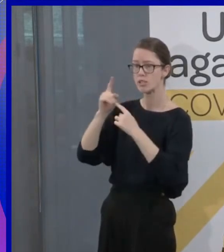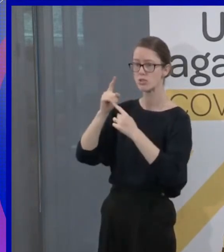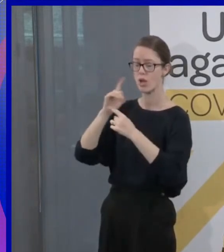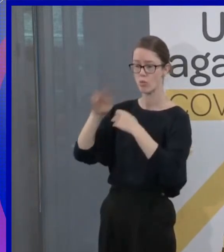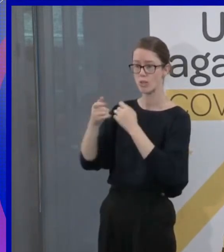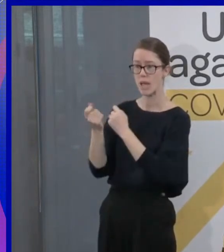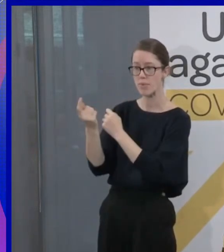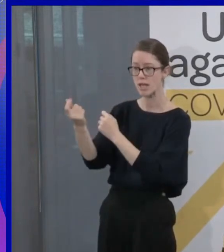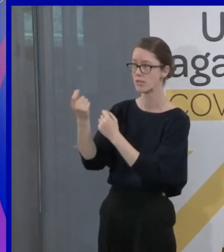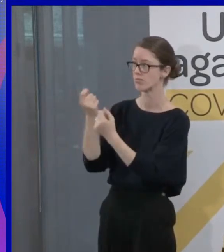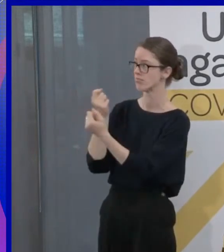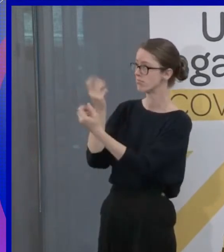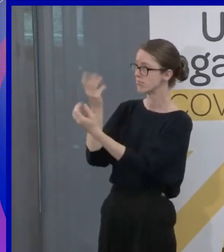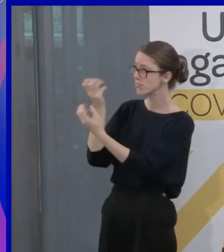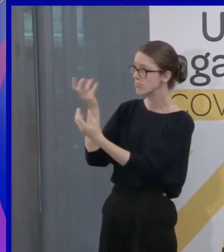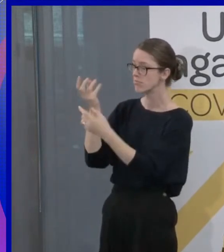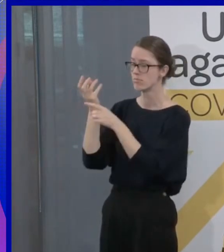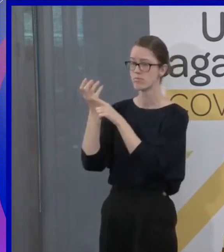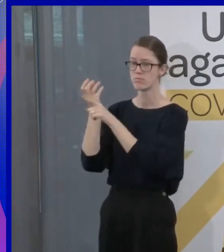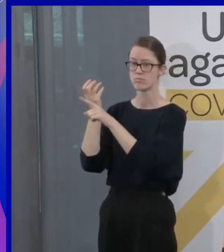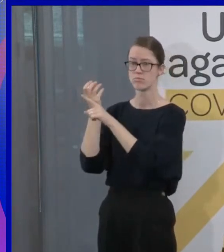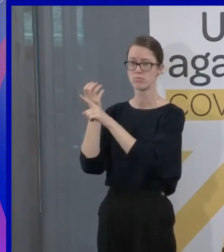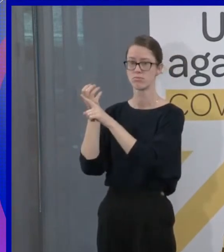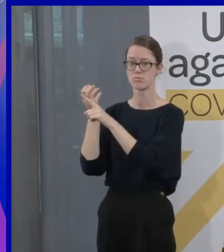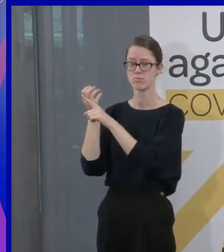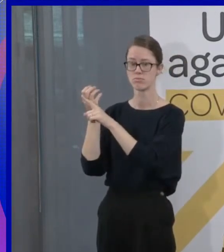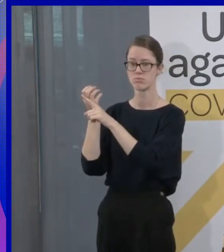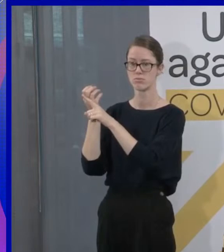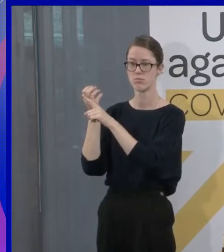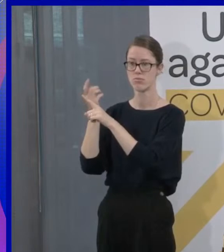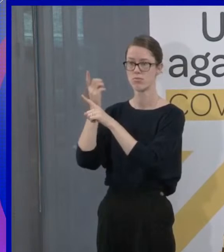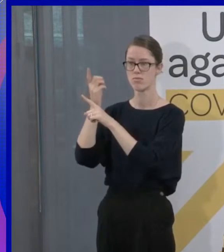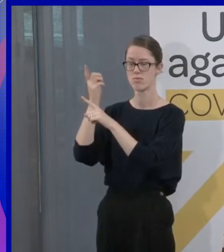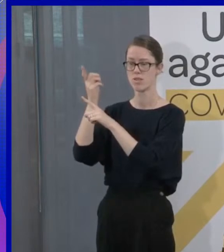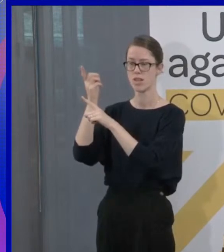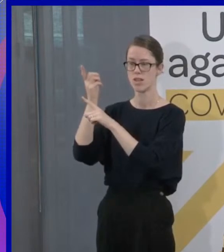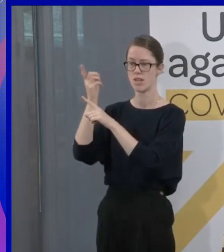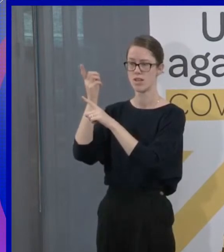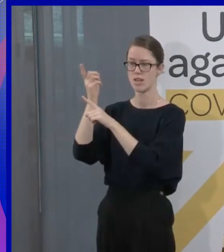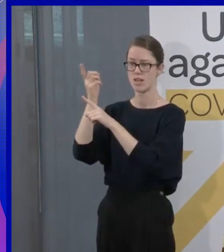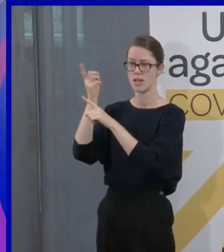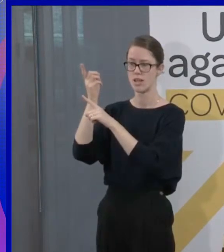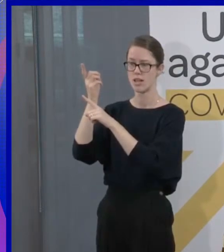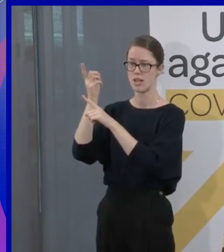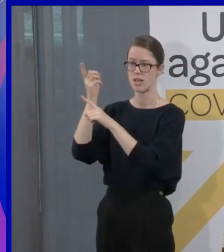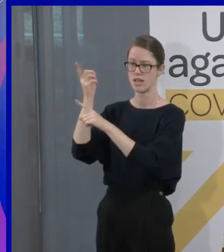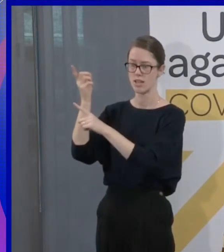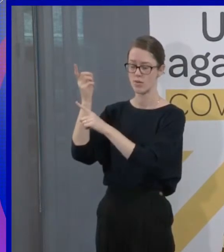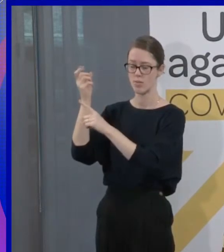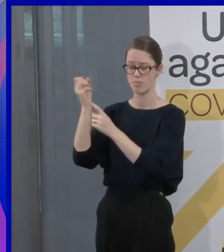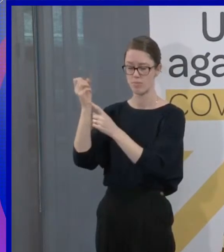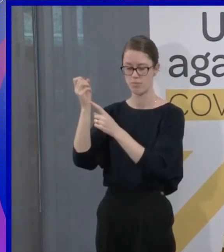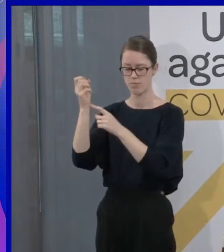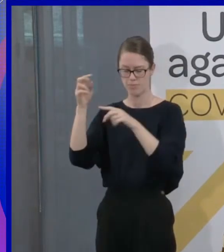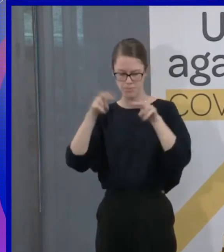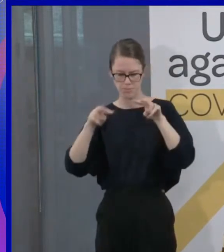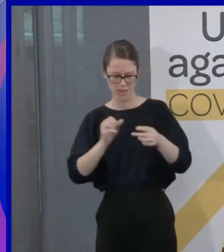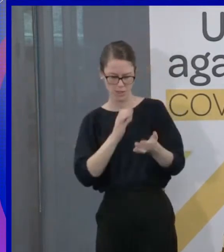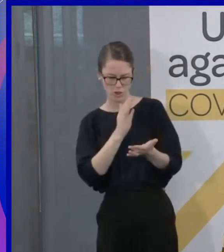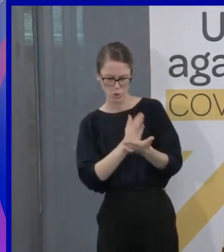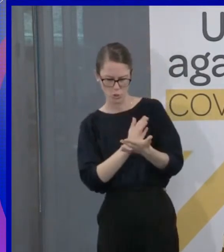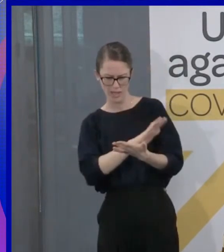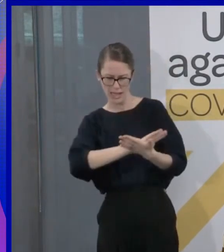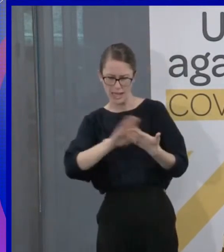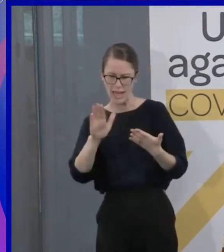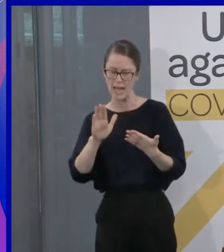that, and based on our updates, again, they were making sure on a very regular basis that we were quite